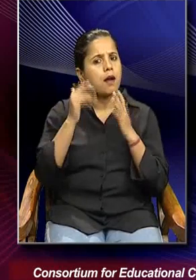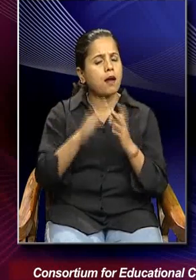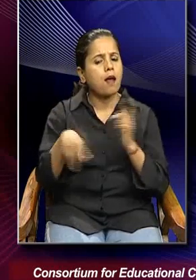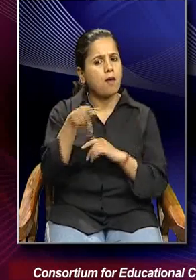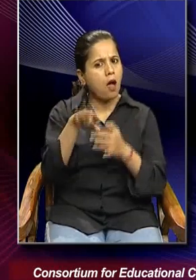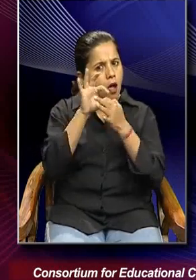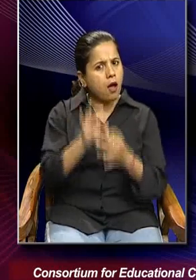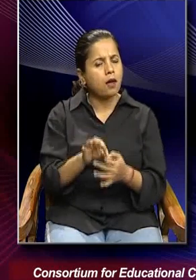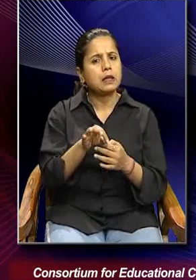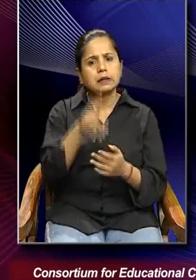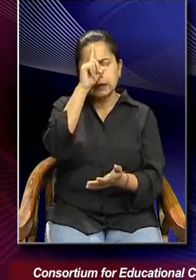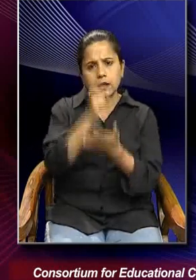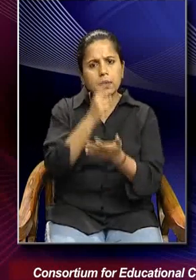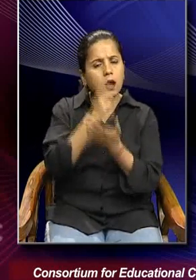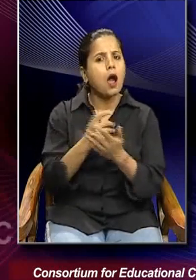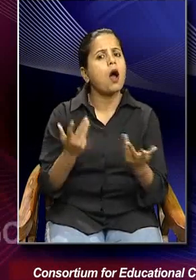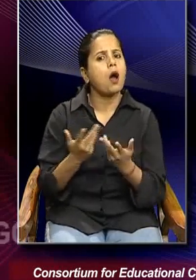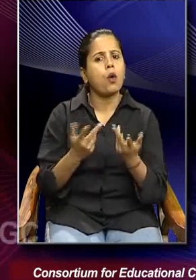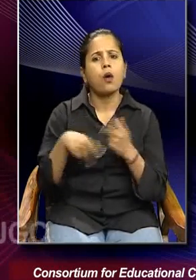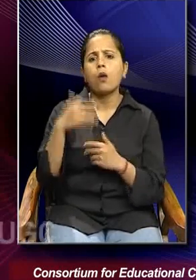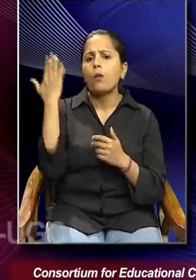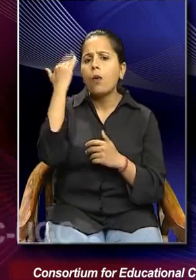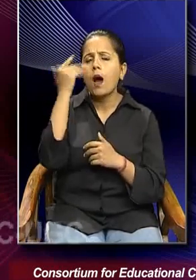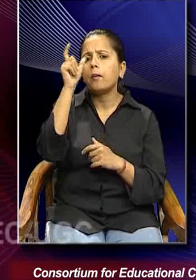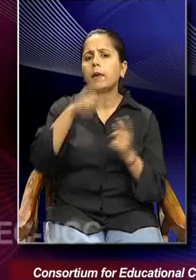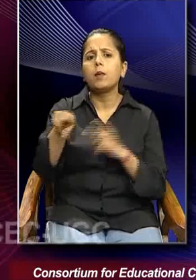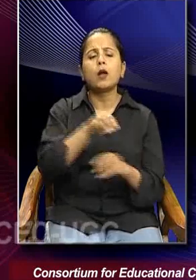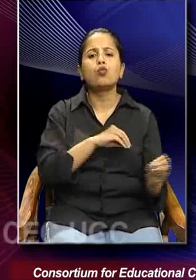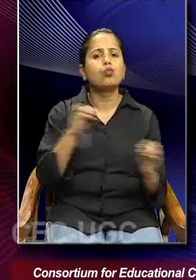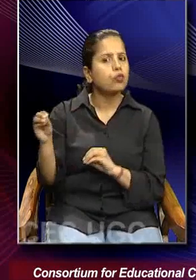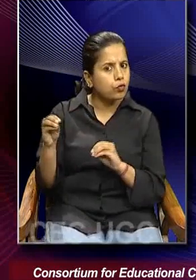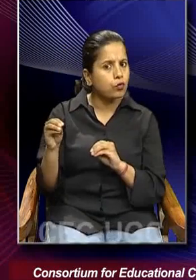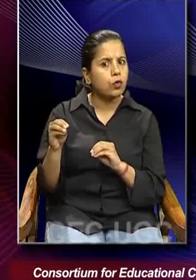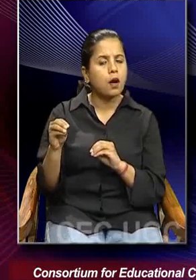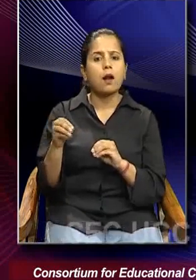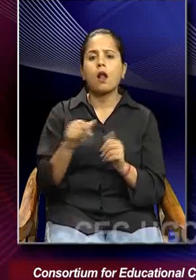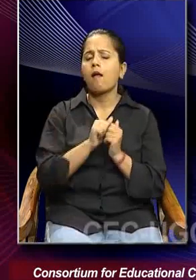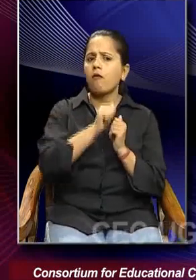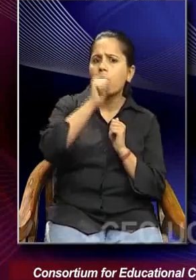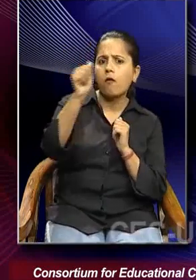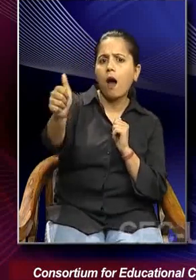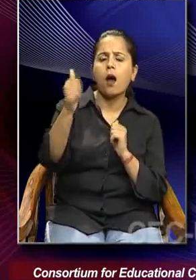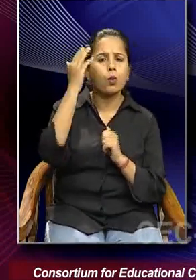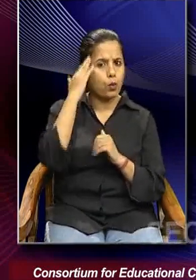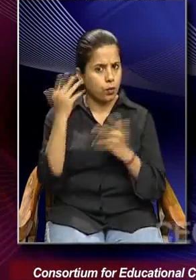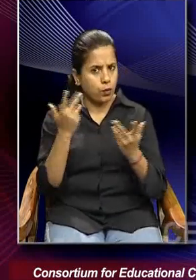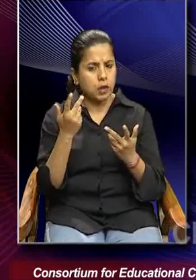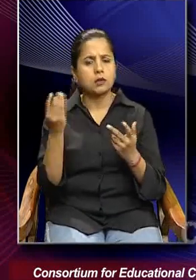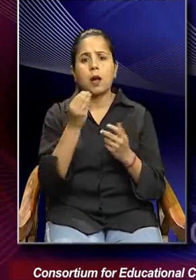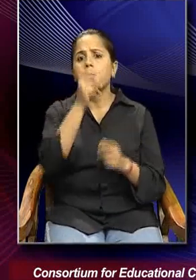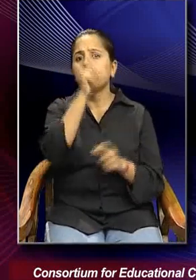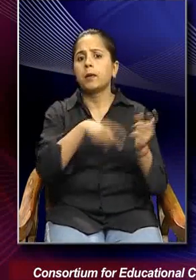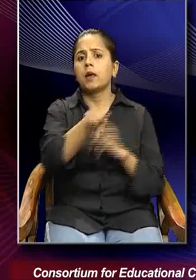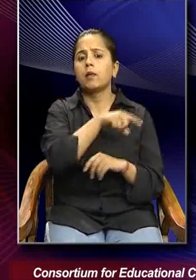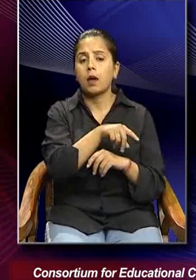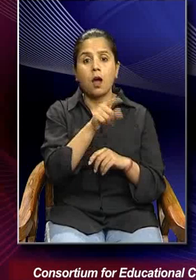these vital decisions, why certain people tend to move to long distance migration versus certain people, in